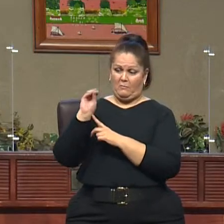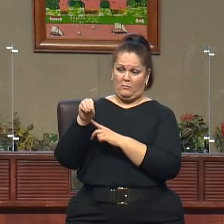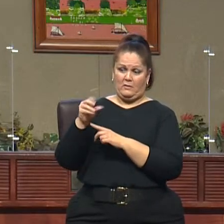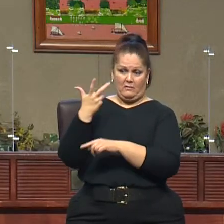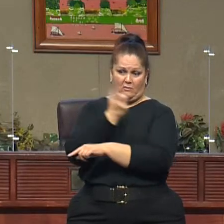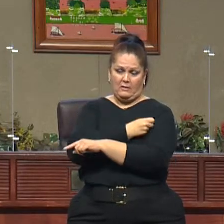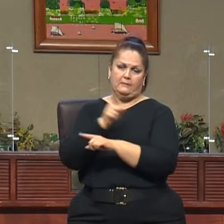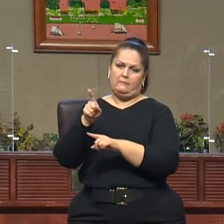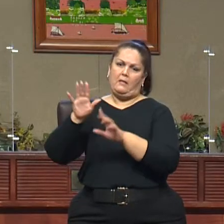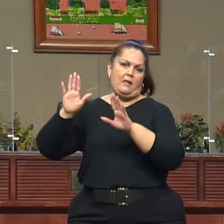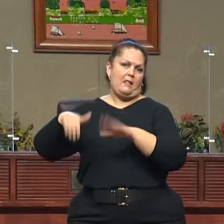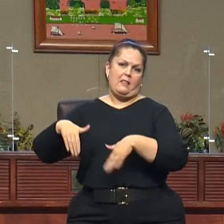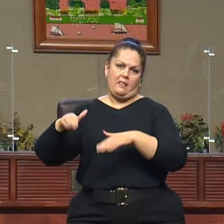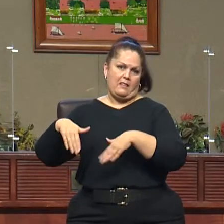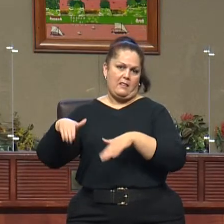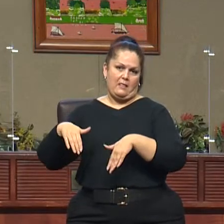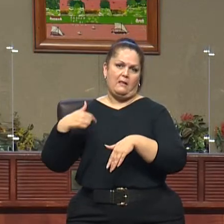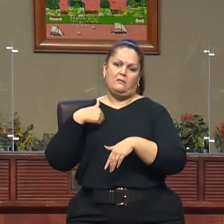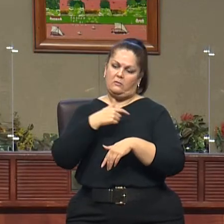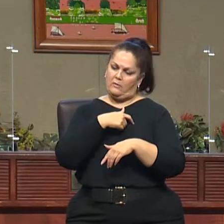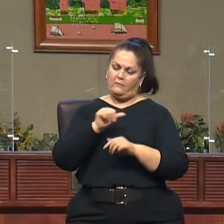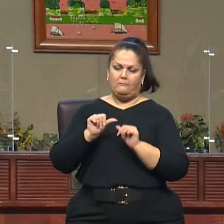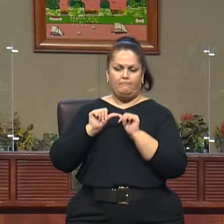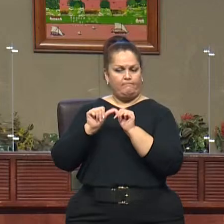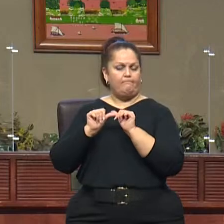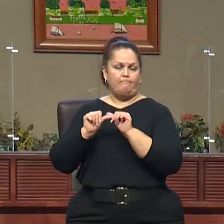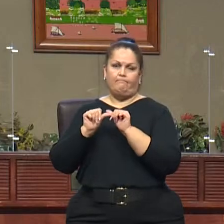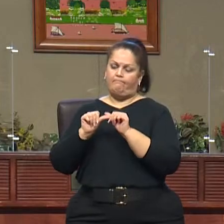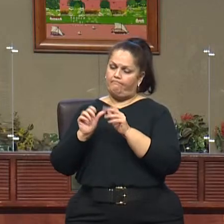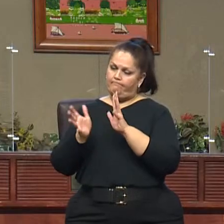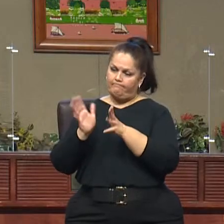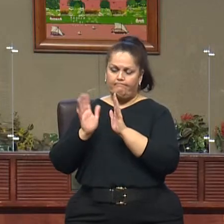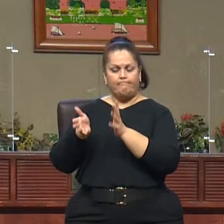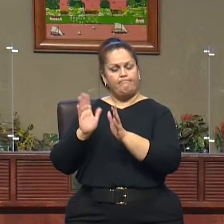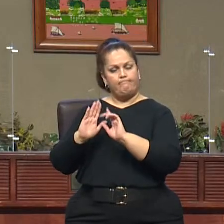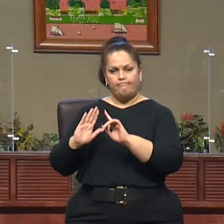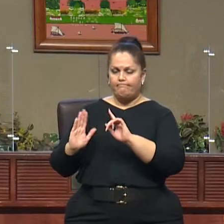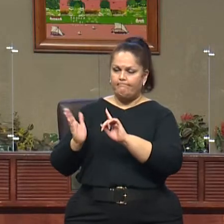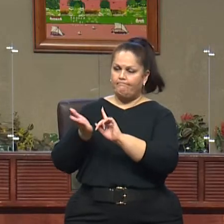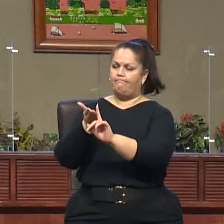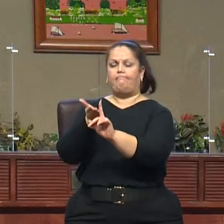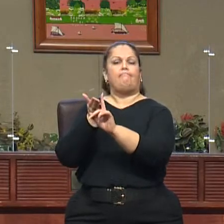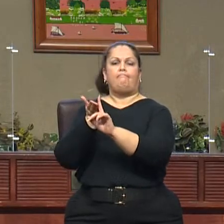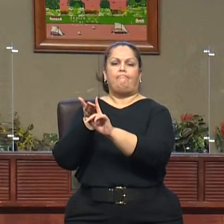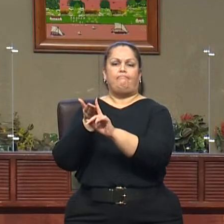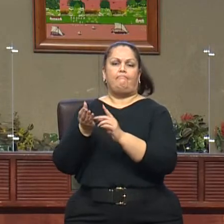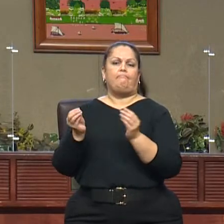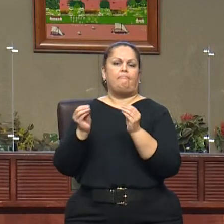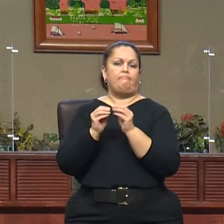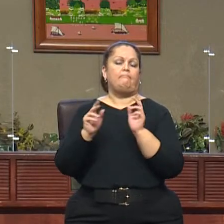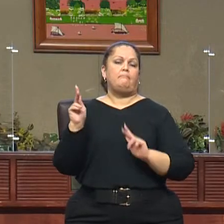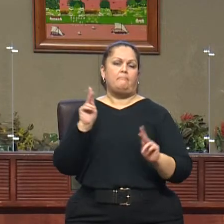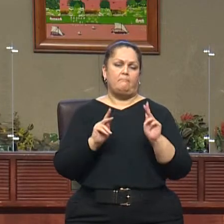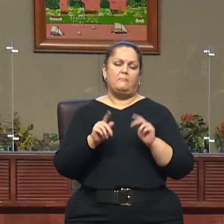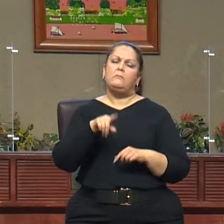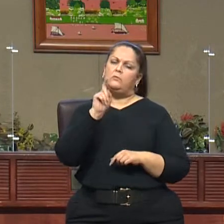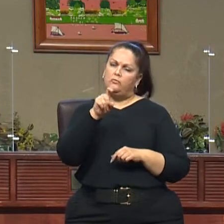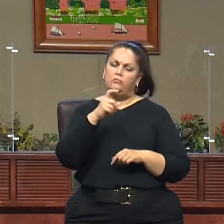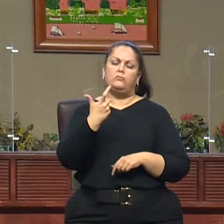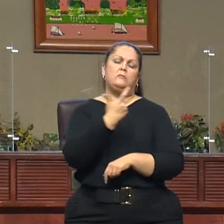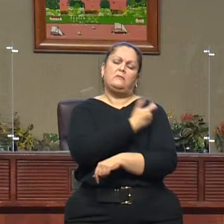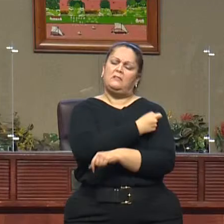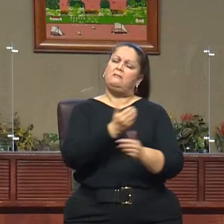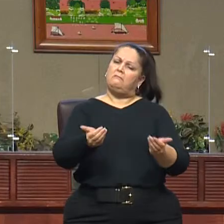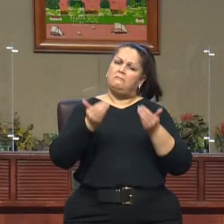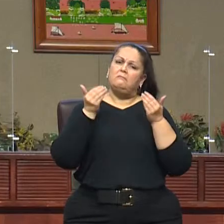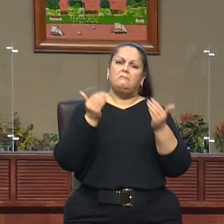to continue, I think, convincing the remainder of the population who should get vaccinated that